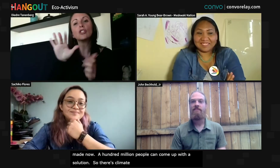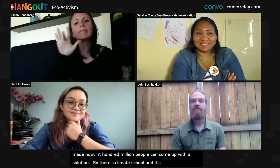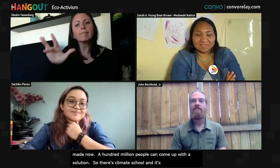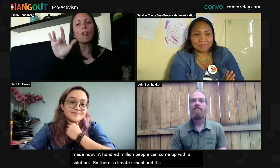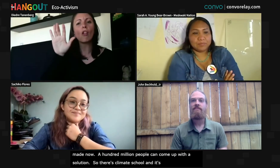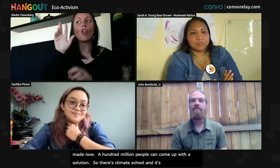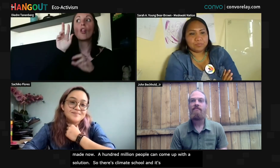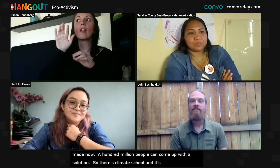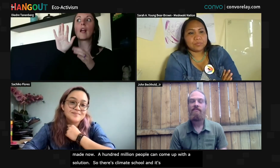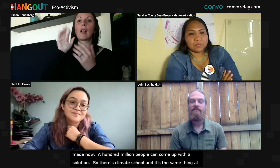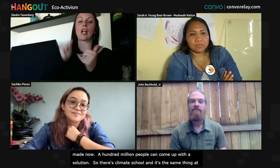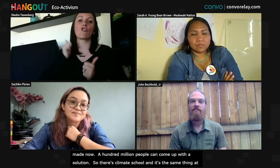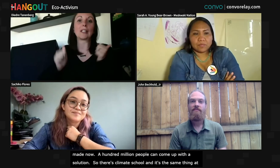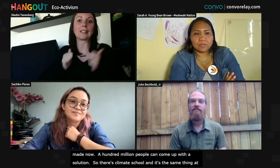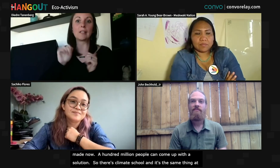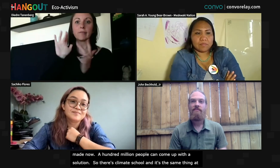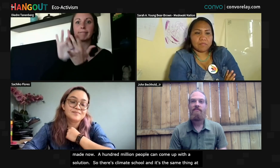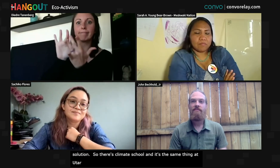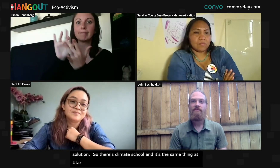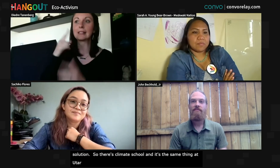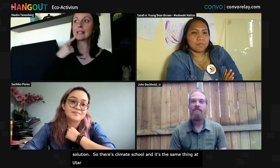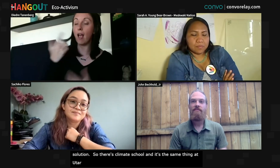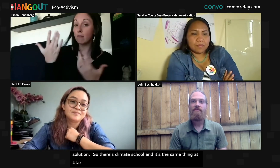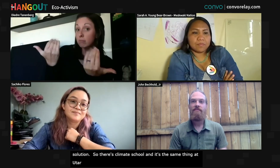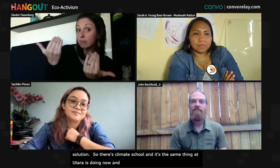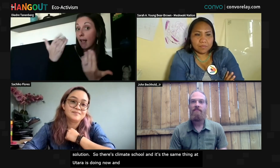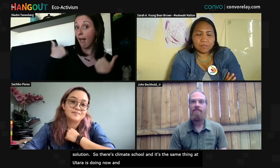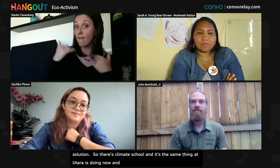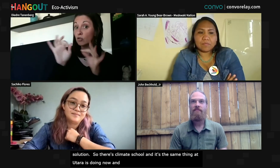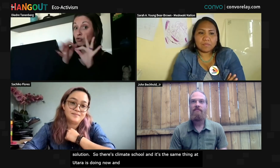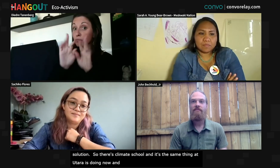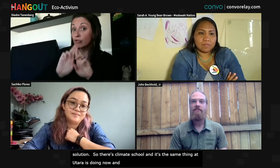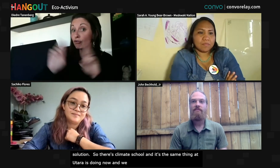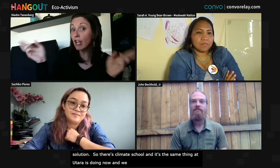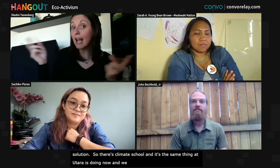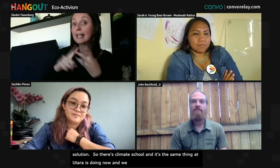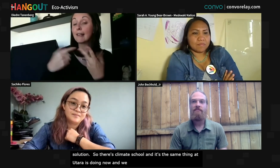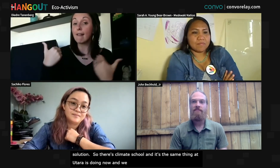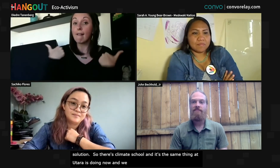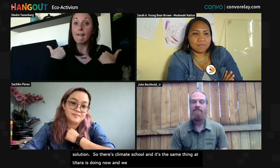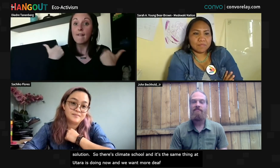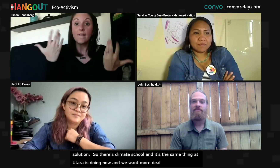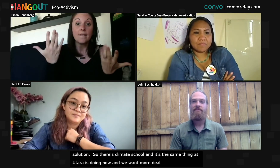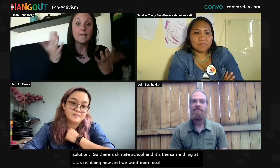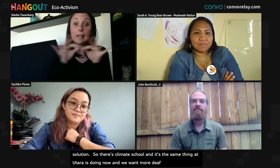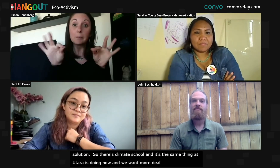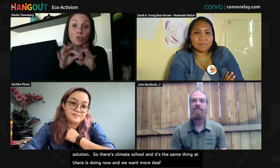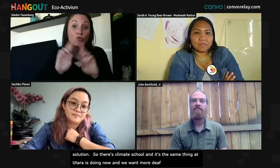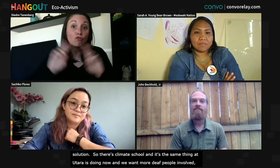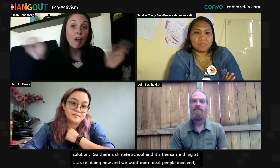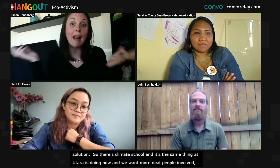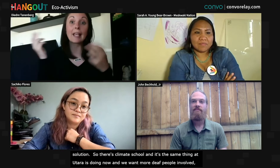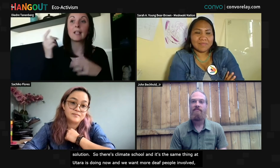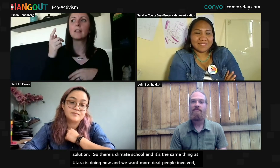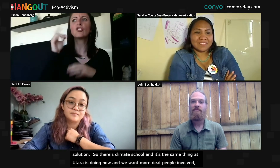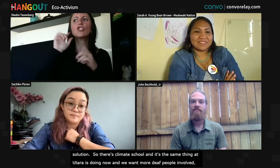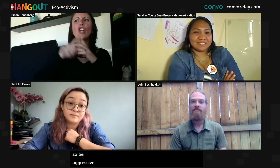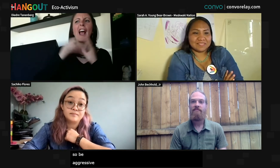want more deaf people involved. So aggressively and being very ambitious about contacting them and just saying, hey, we have a